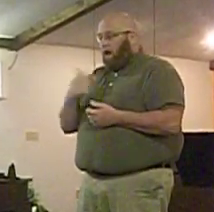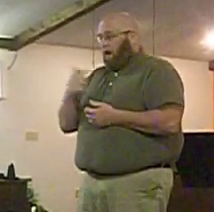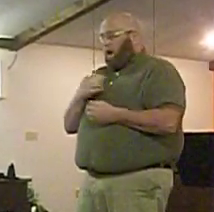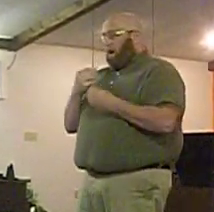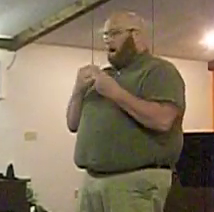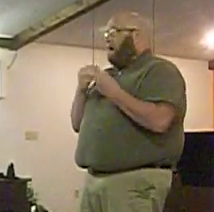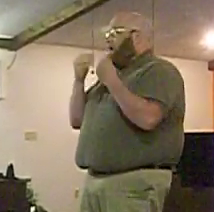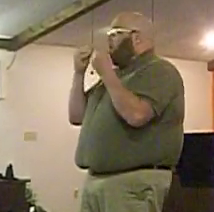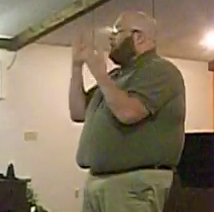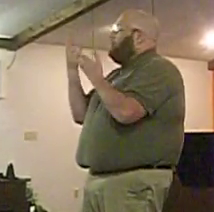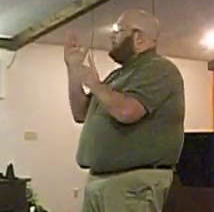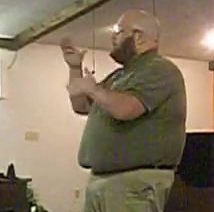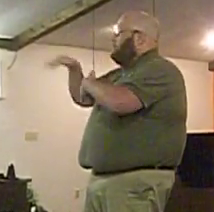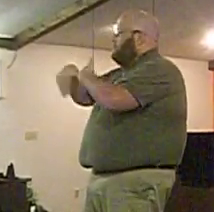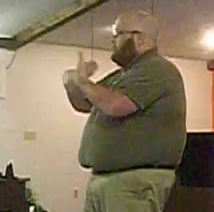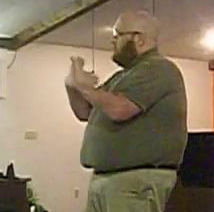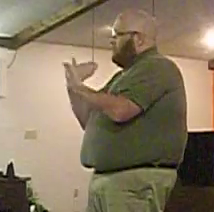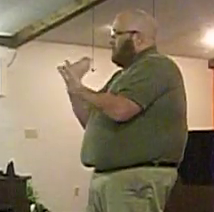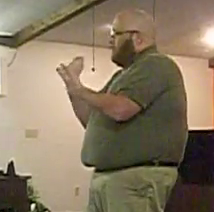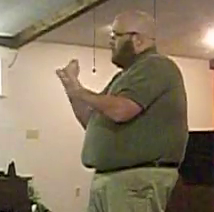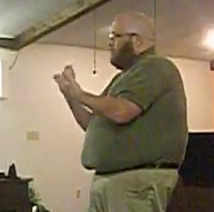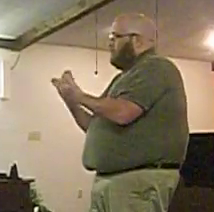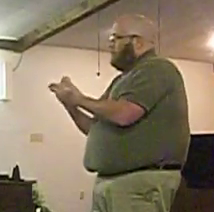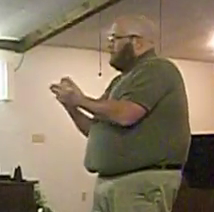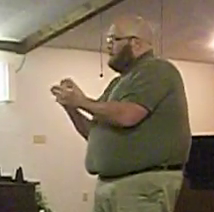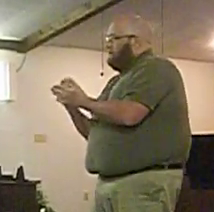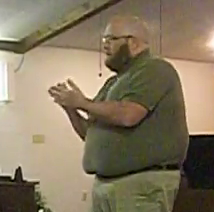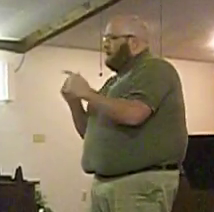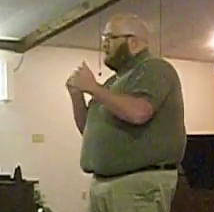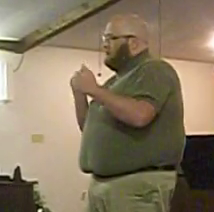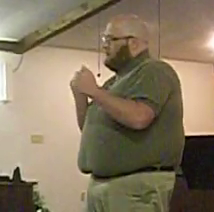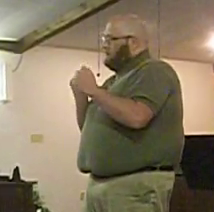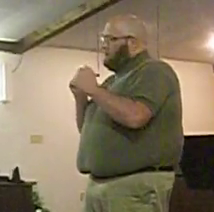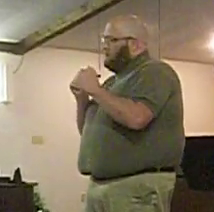I've caused all the pain,